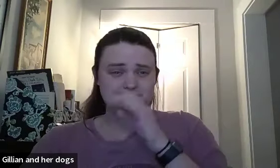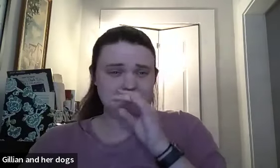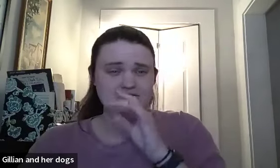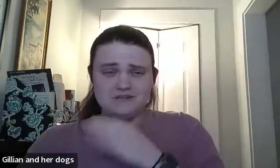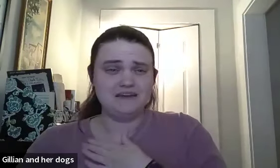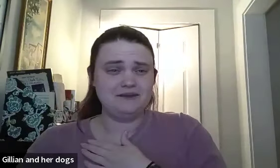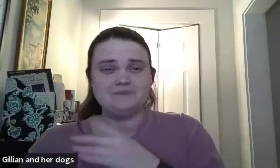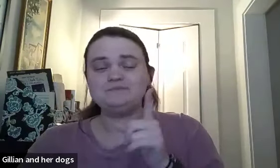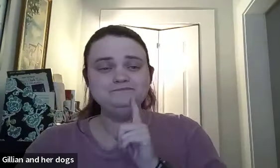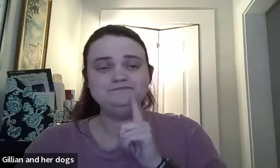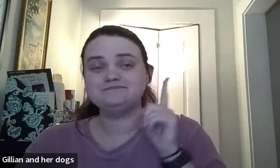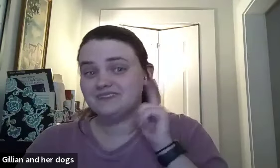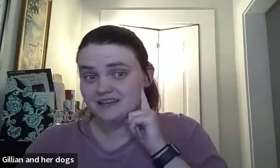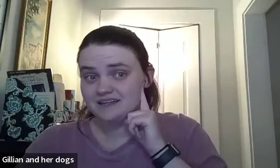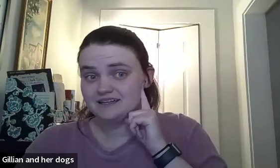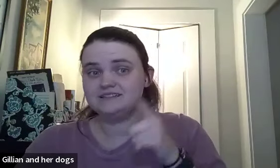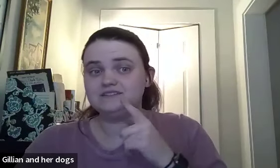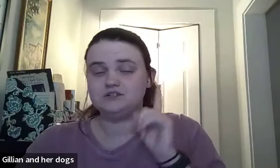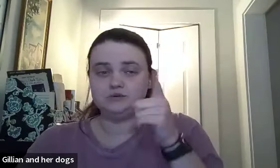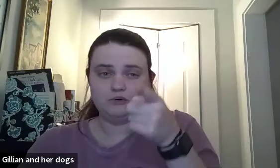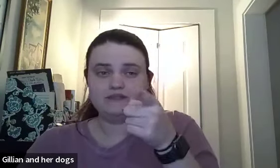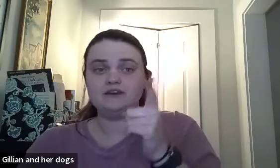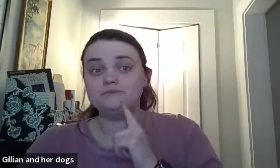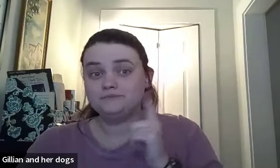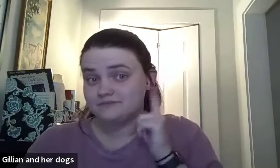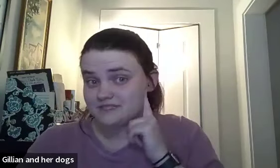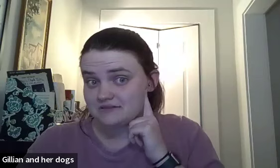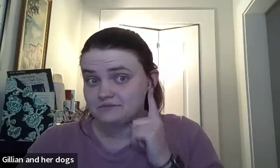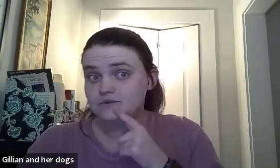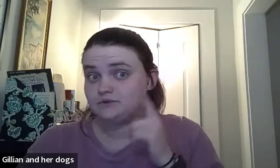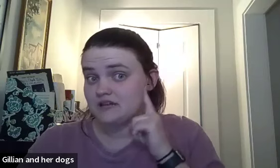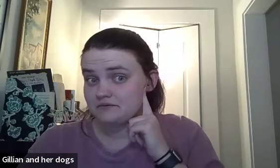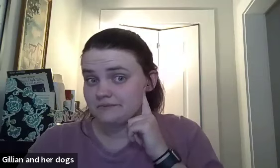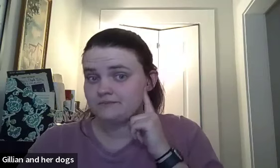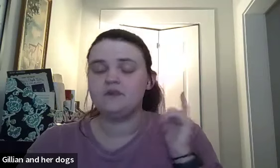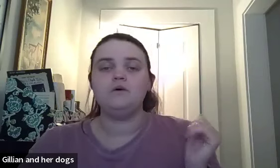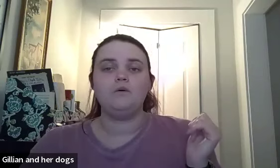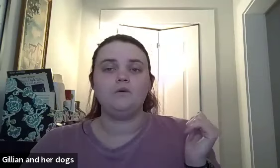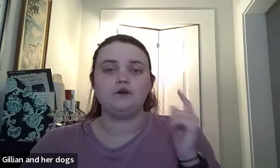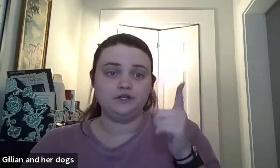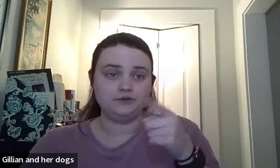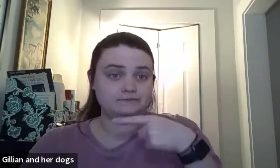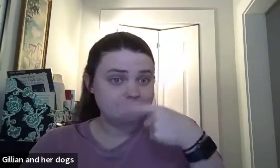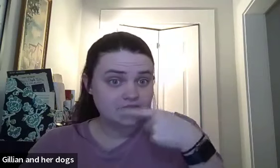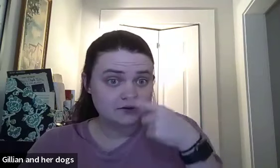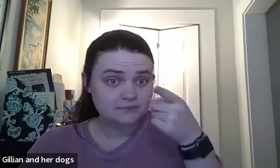Excuse me, I knew I was going to have hiccups. So you would point and go, "Deaf? You deaf?" Or "You